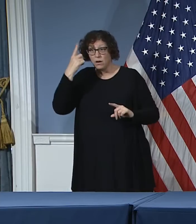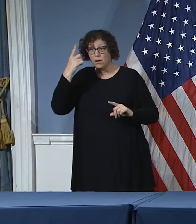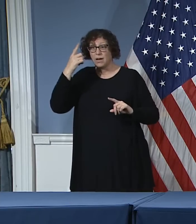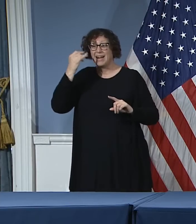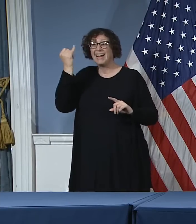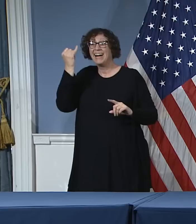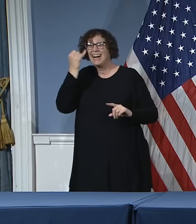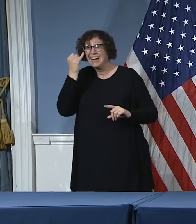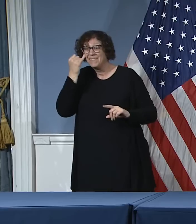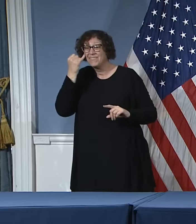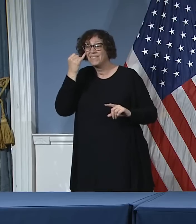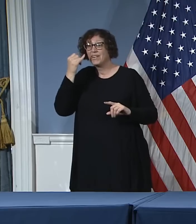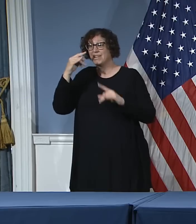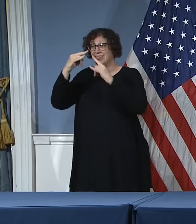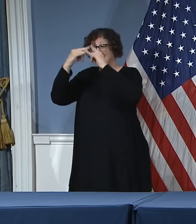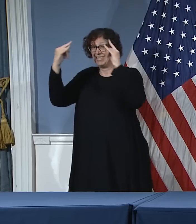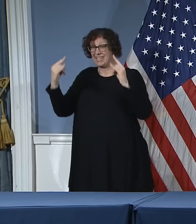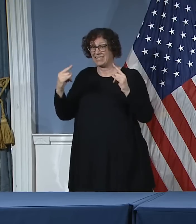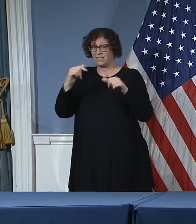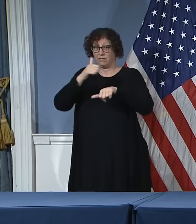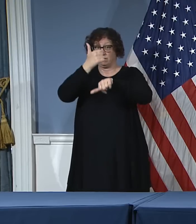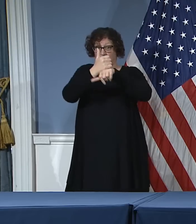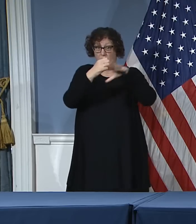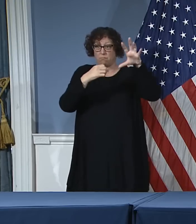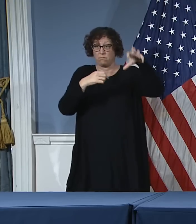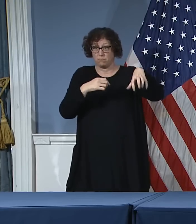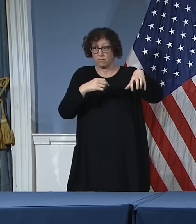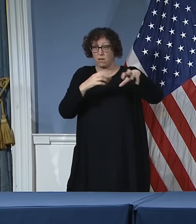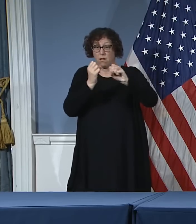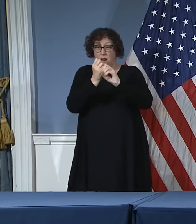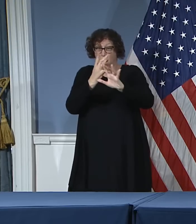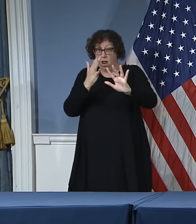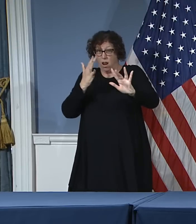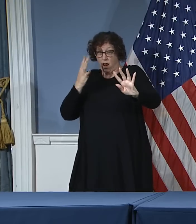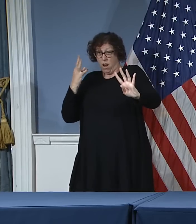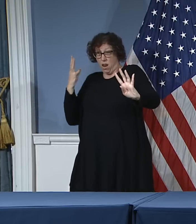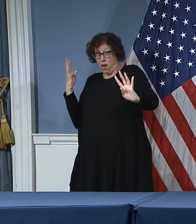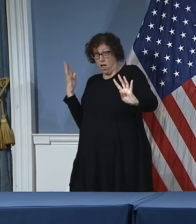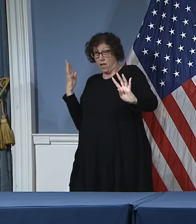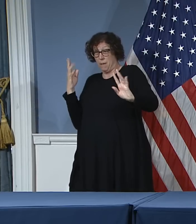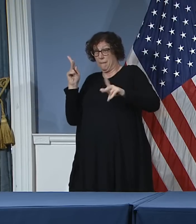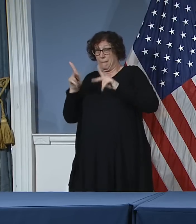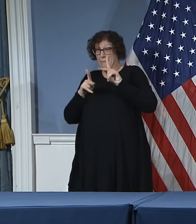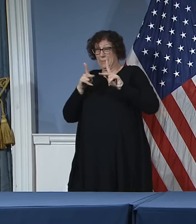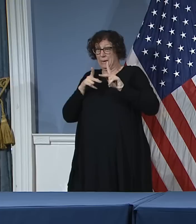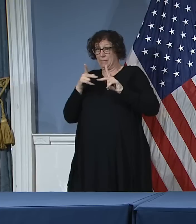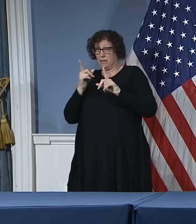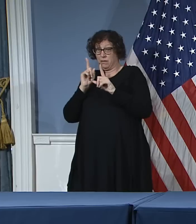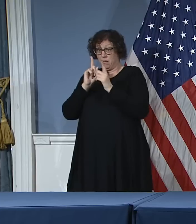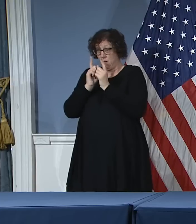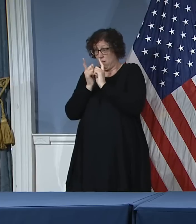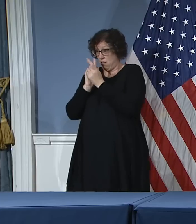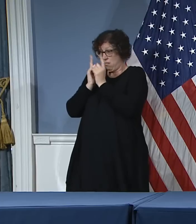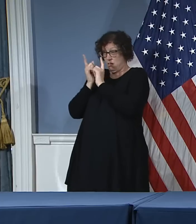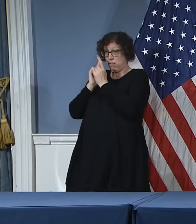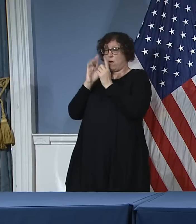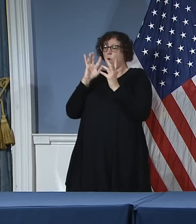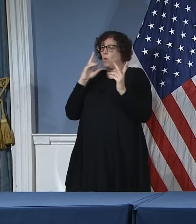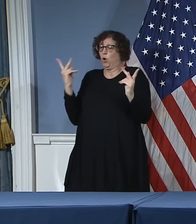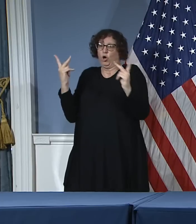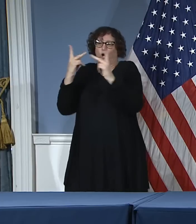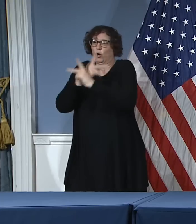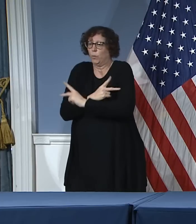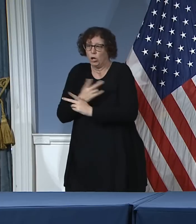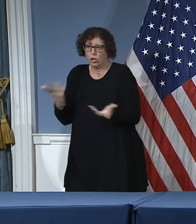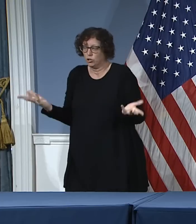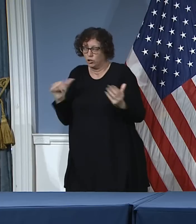spoken about, we understand there will be lines some places in New York City if folks are waiting to go to a grocery store or pharmacy in some places or